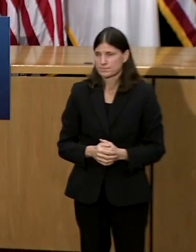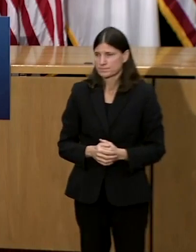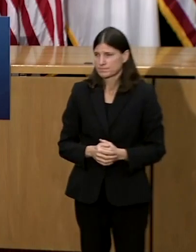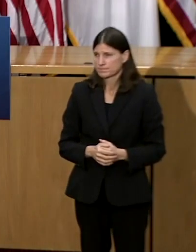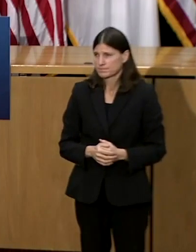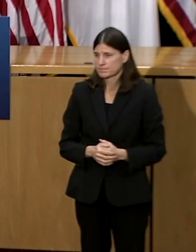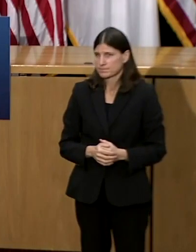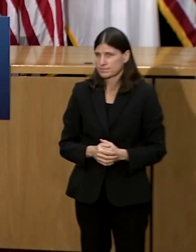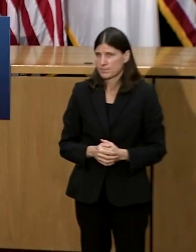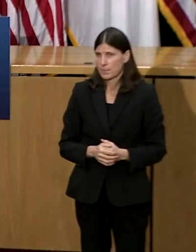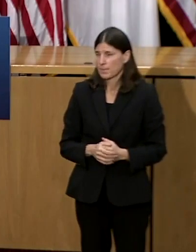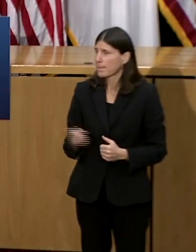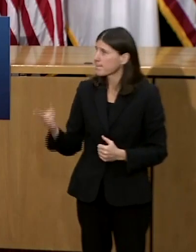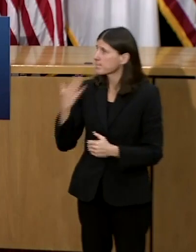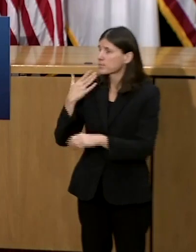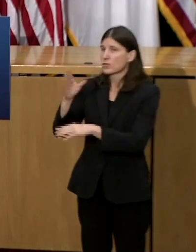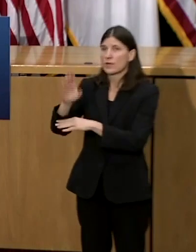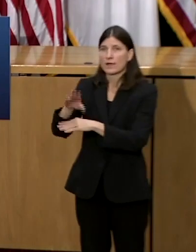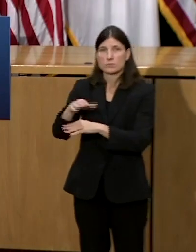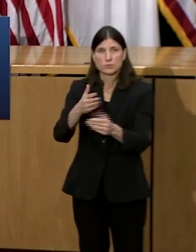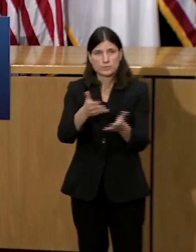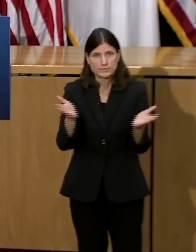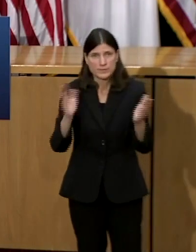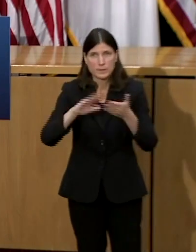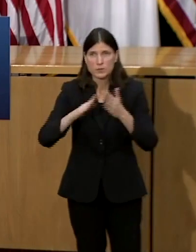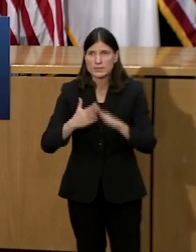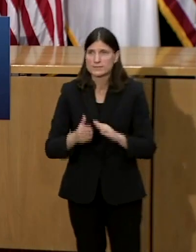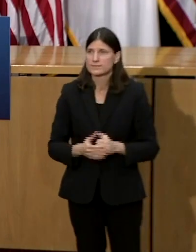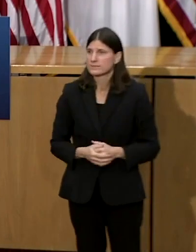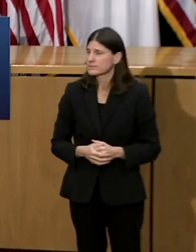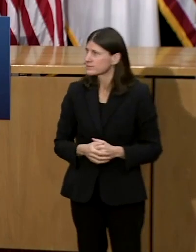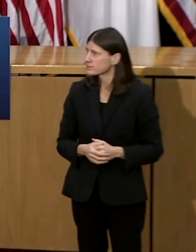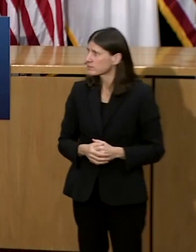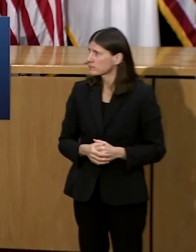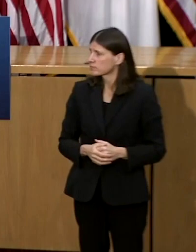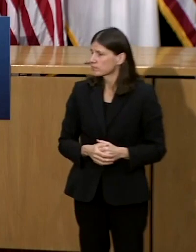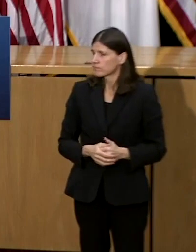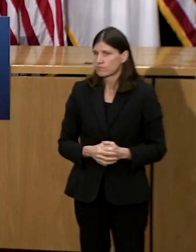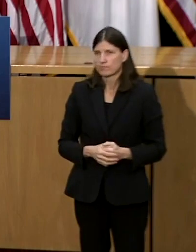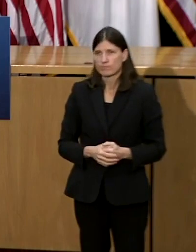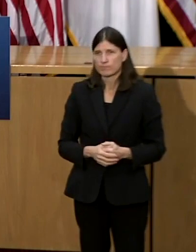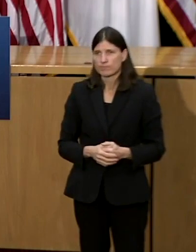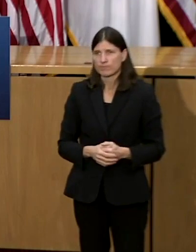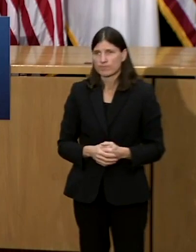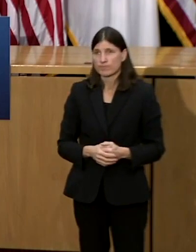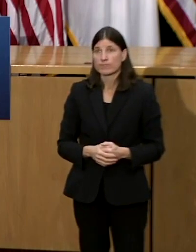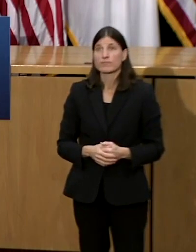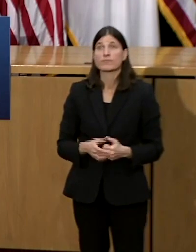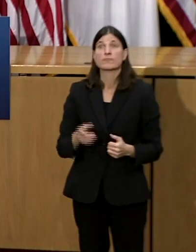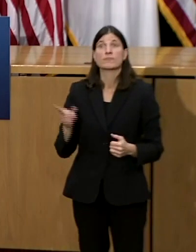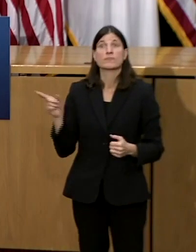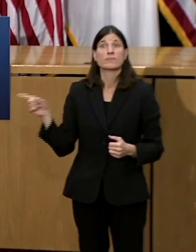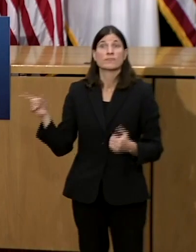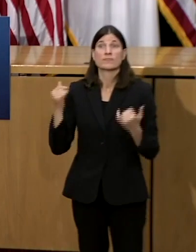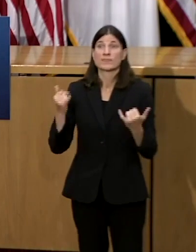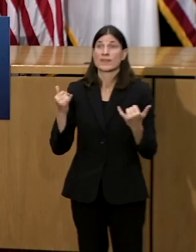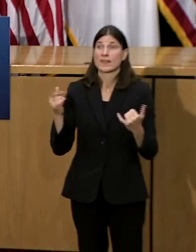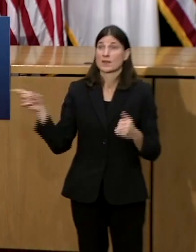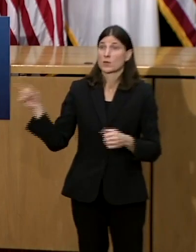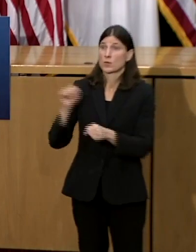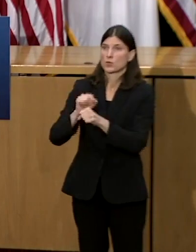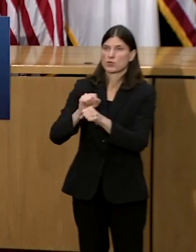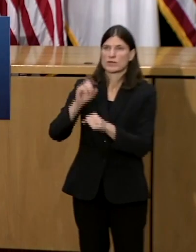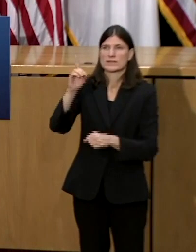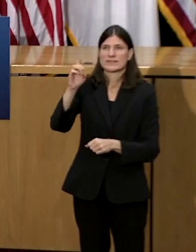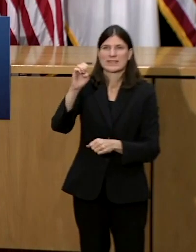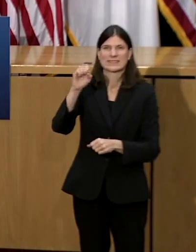Good afternoon. At the core of our responsibility as a state education agency is the well-being of our students,